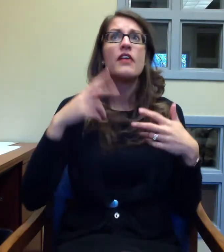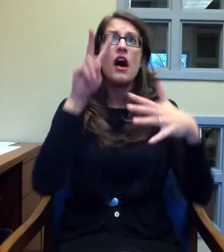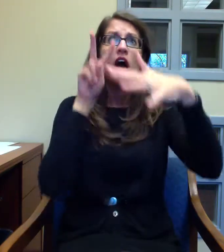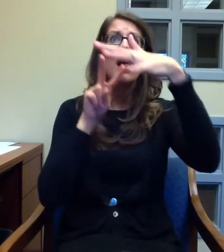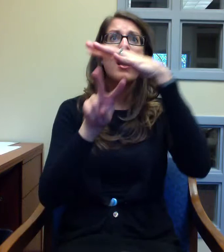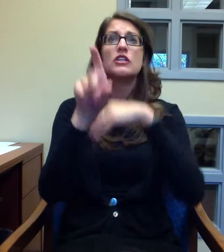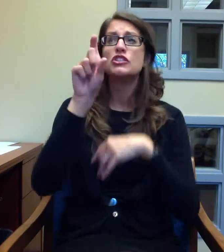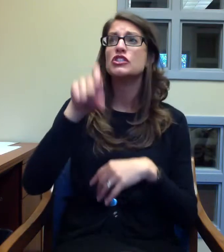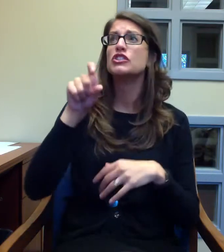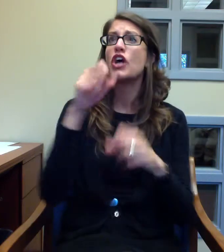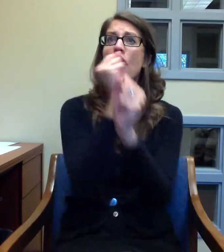life should be like.